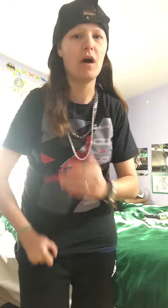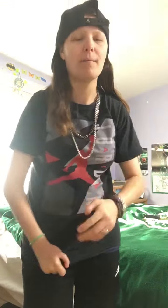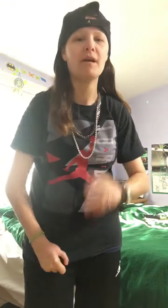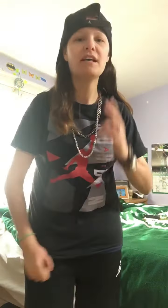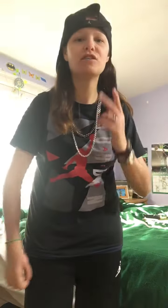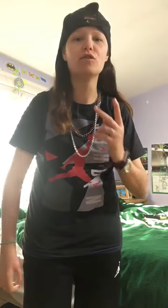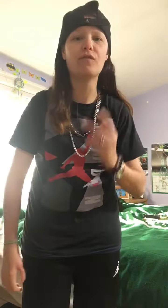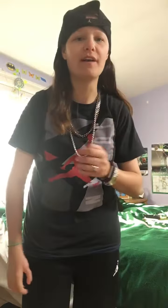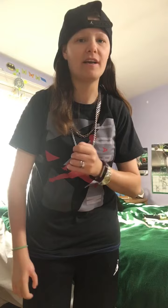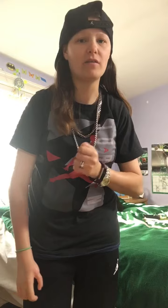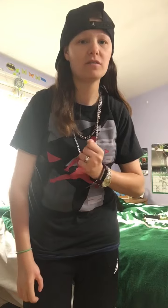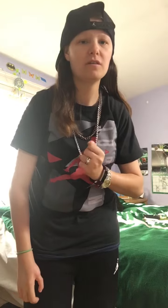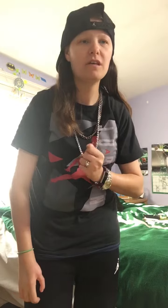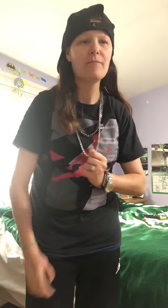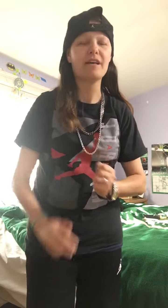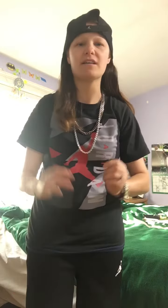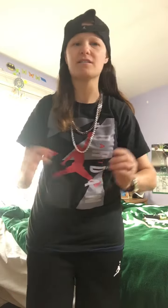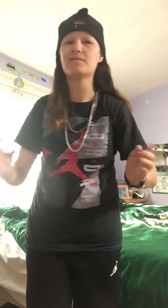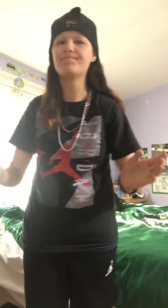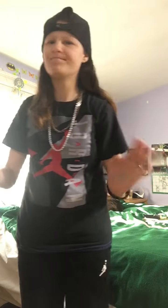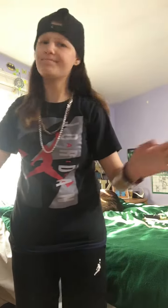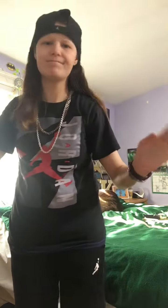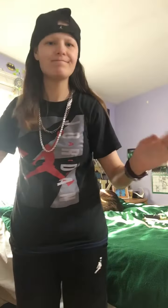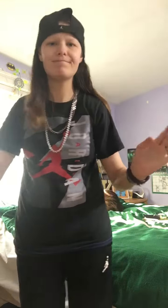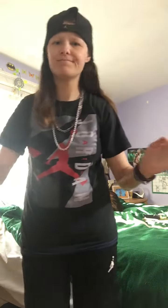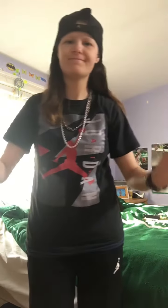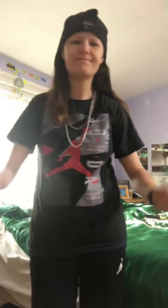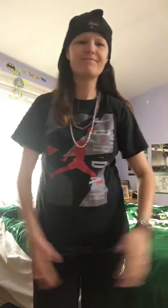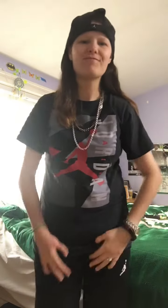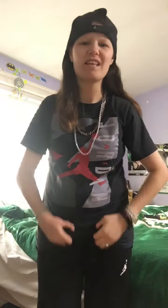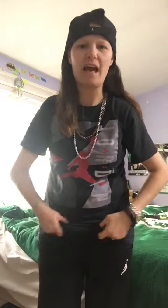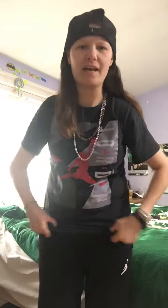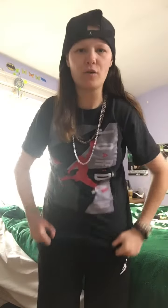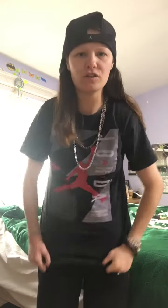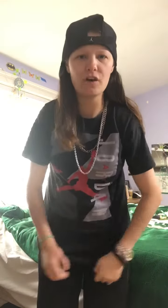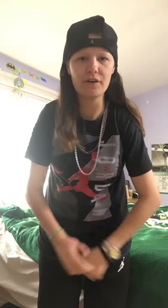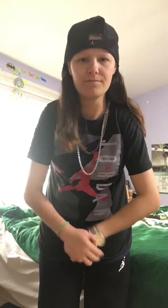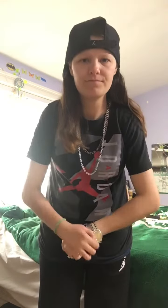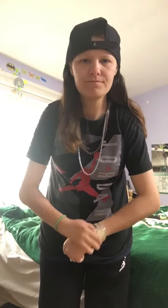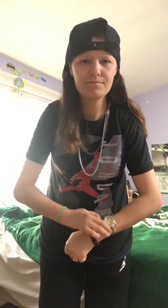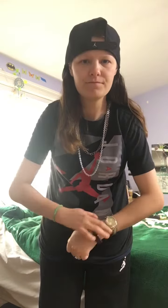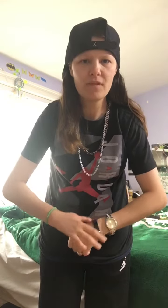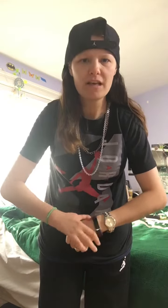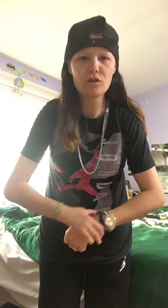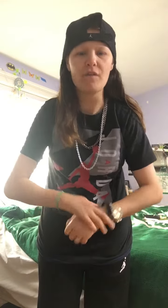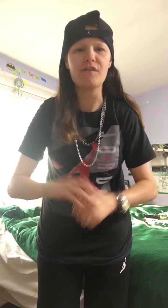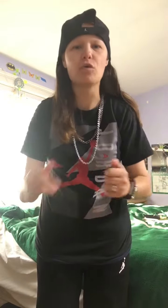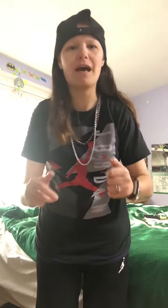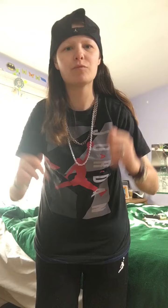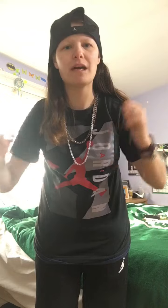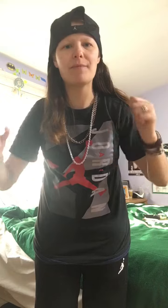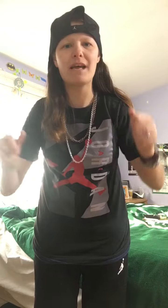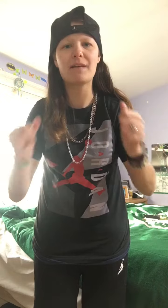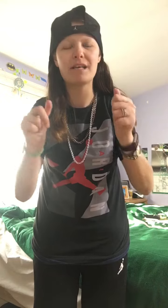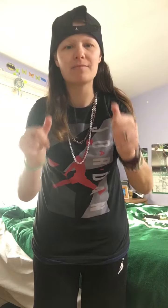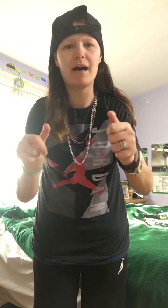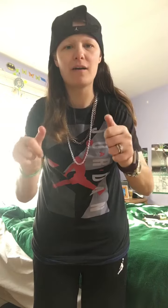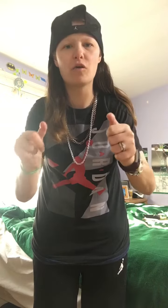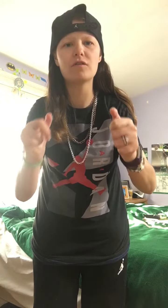if I didn't do two videos, because I know it's hard. So if you guys want to make me smile, so